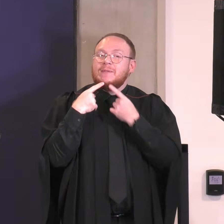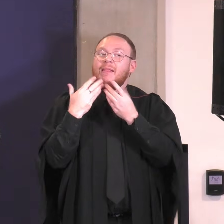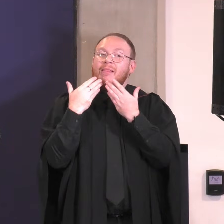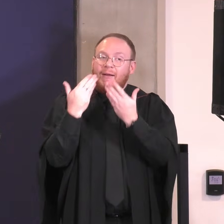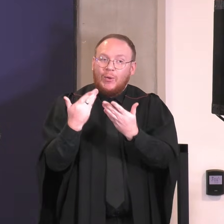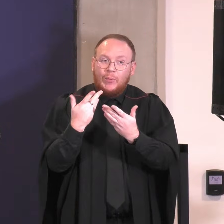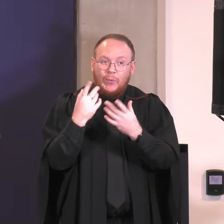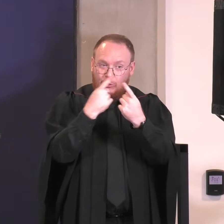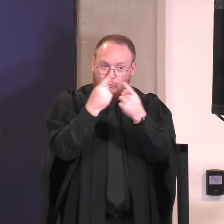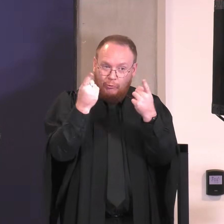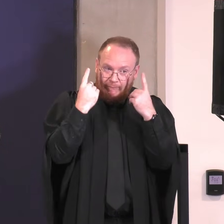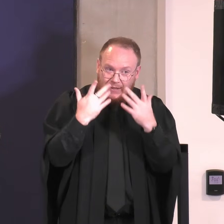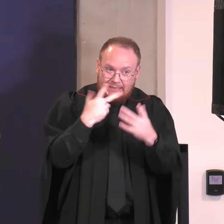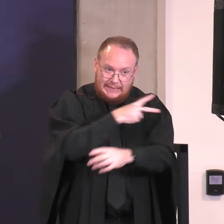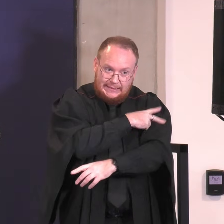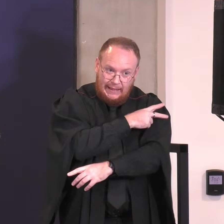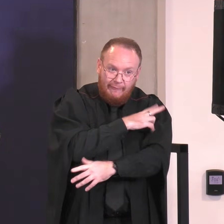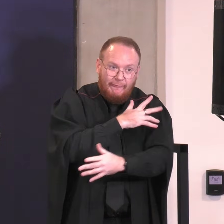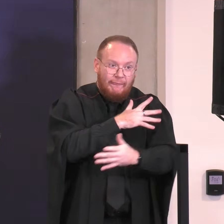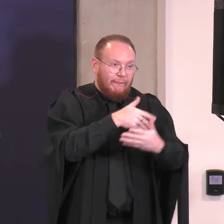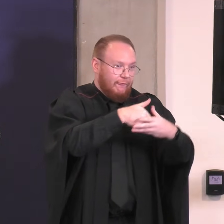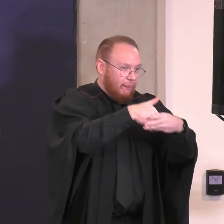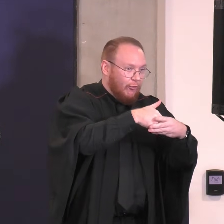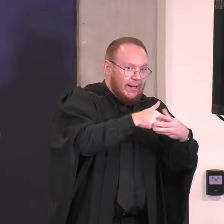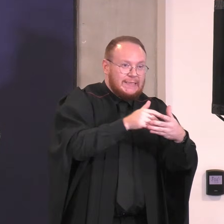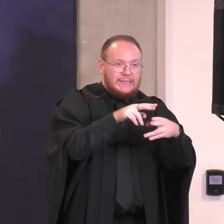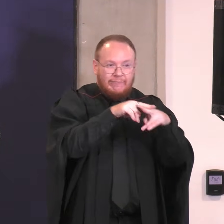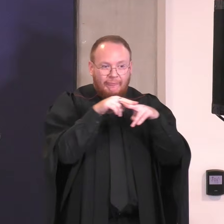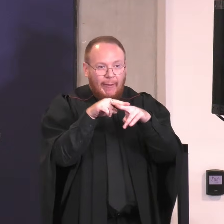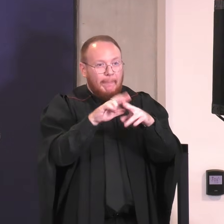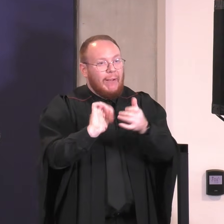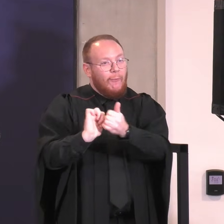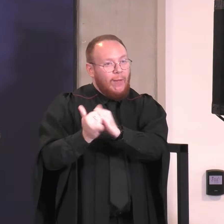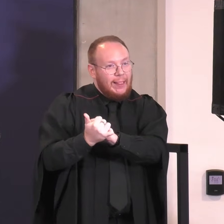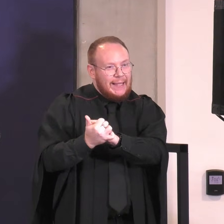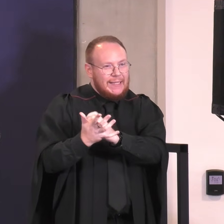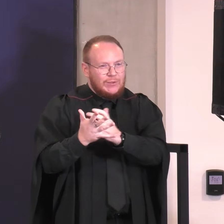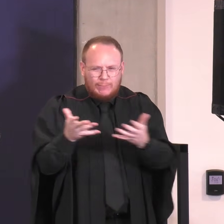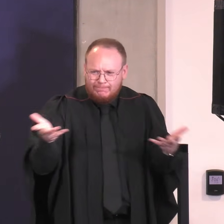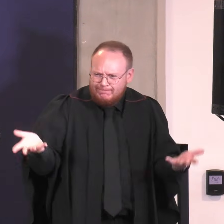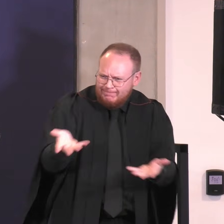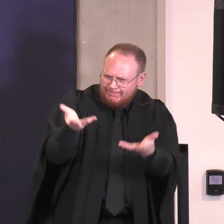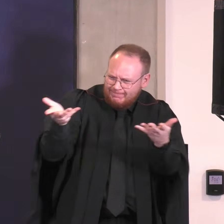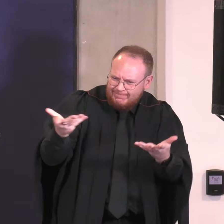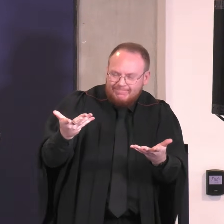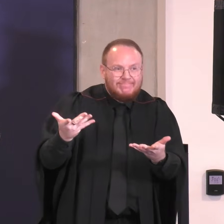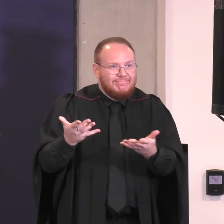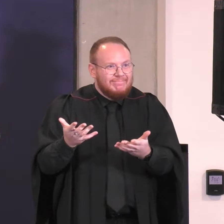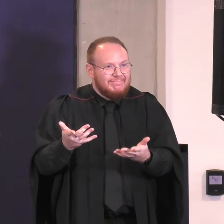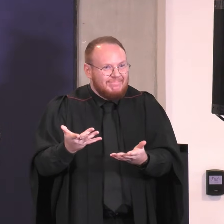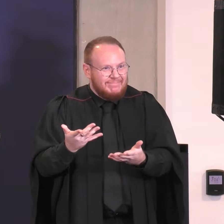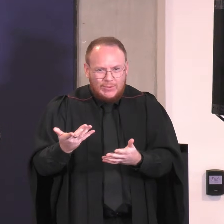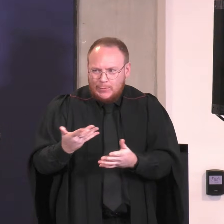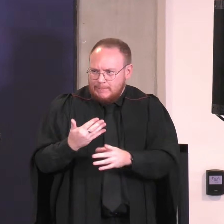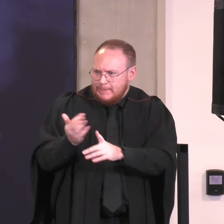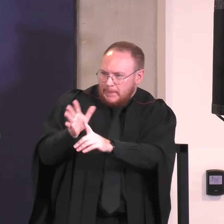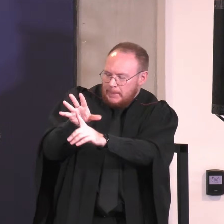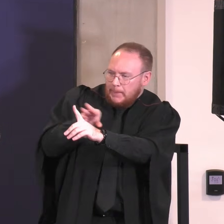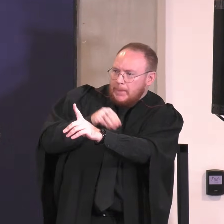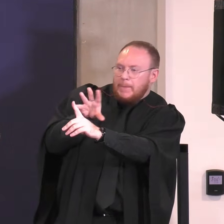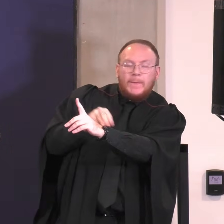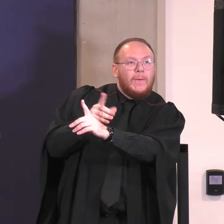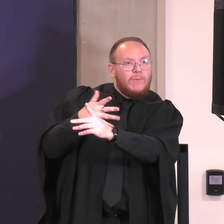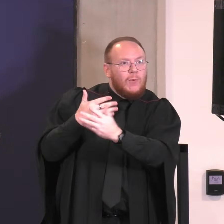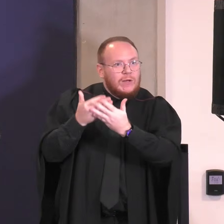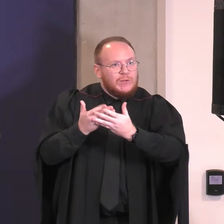staff, your friends and family and colleagues who've collectively all encouraged and inspired you throughout your studies, culminating in your